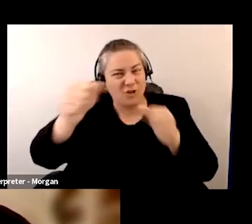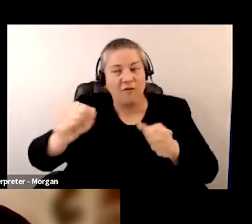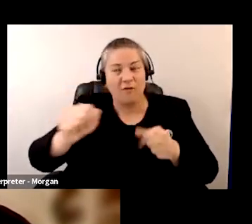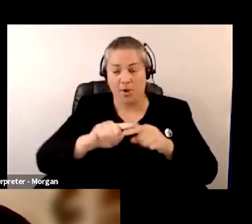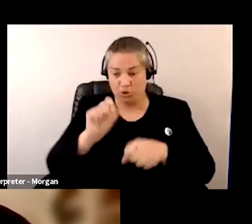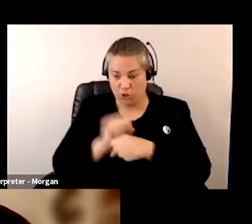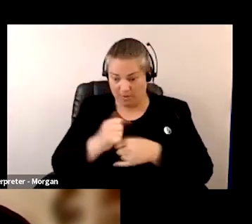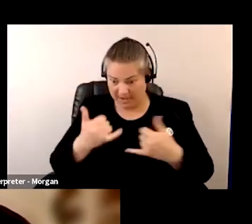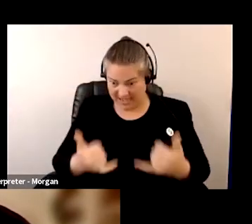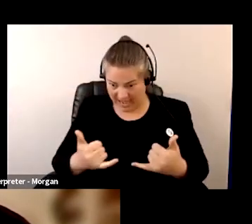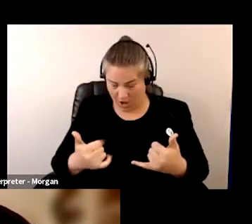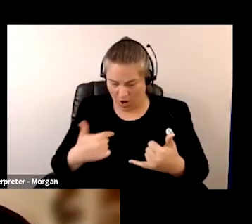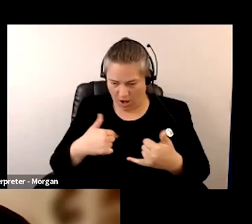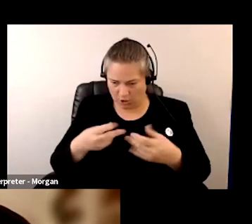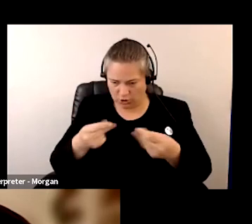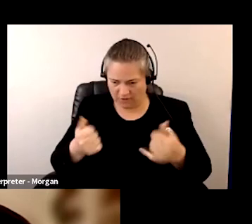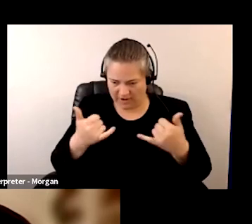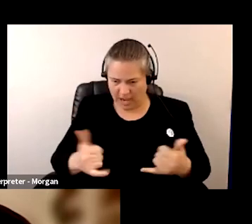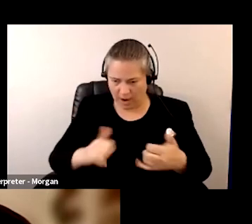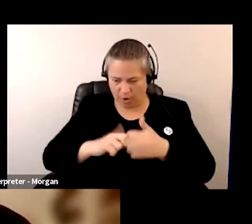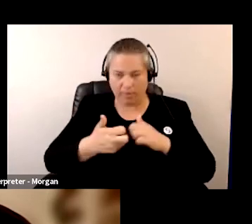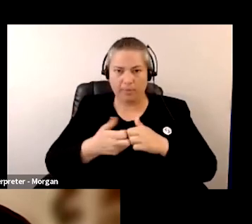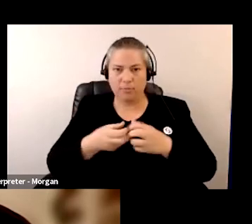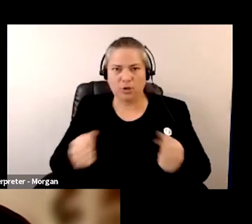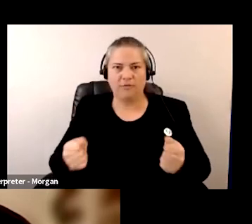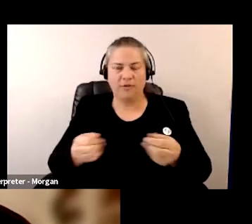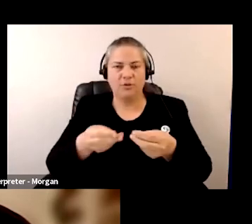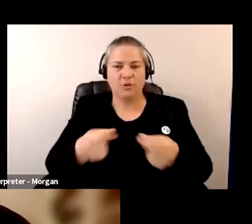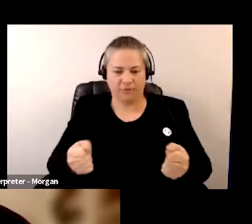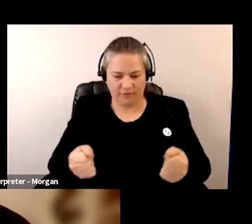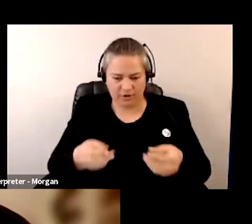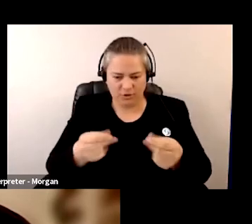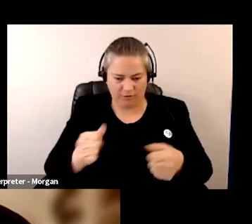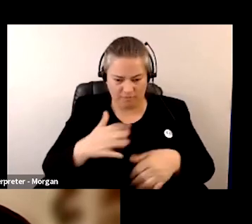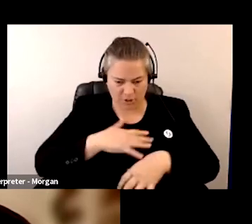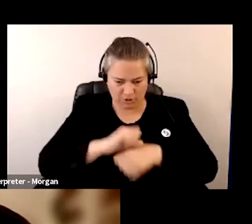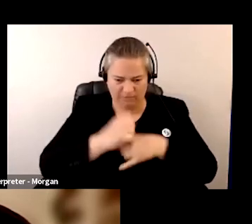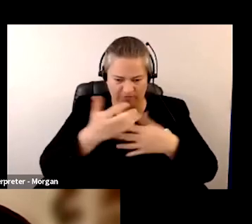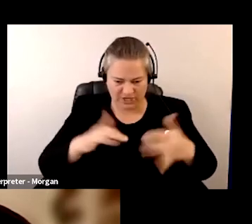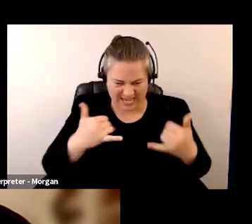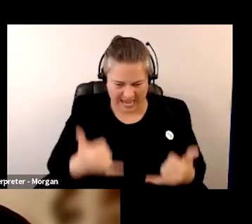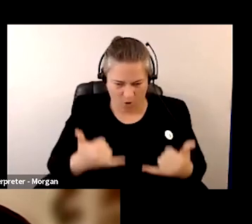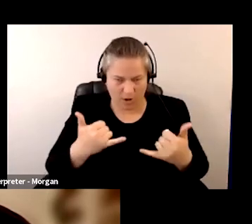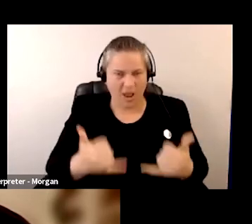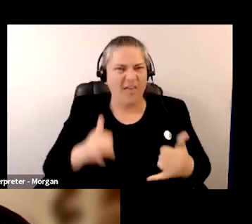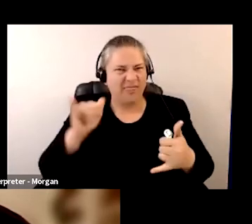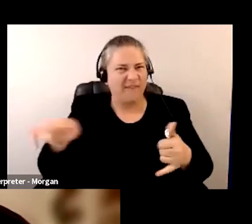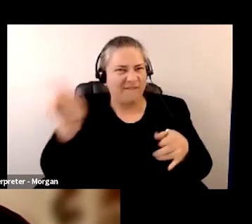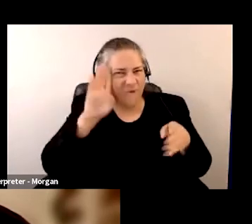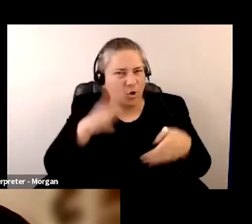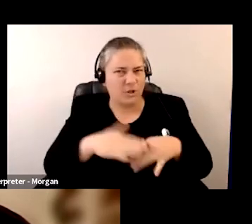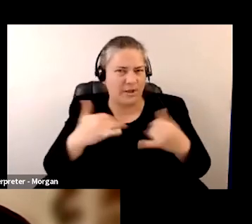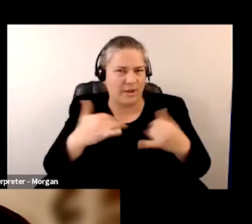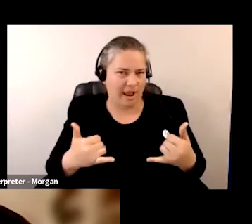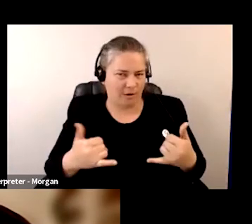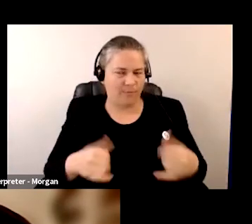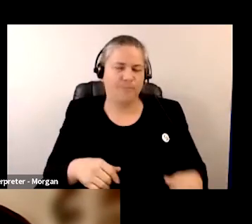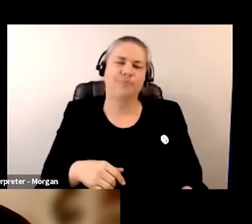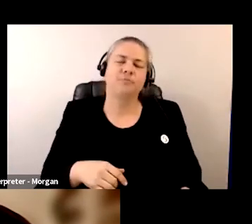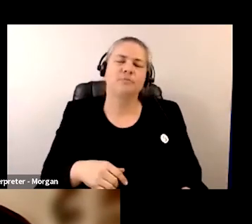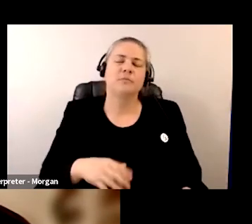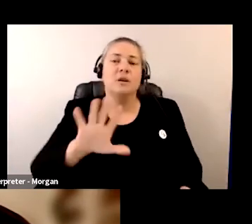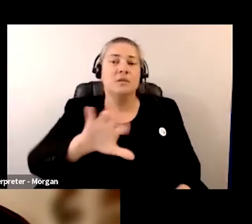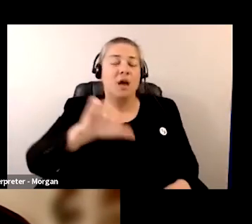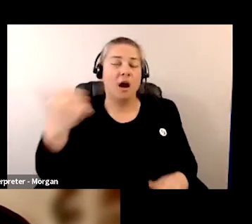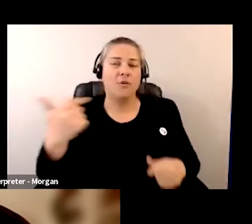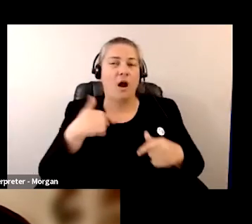more immediately. So that usually people are want to get the job done, and so that's where the focus is. One of the things I wanted to say